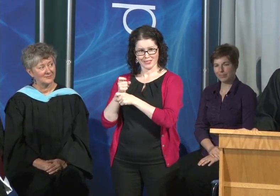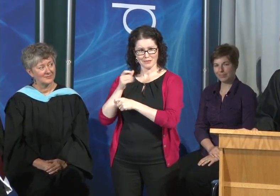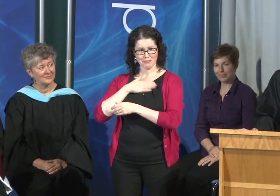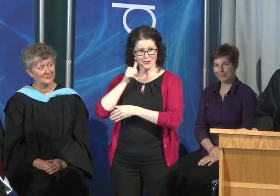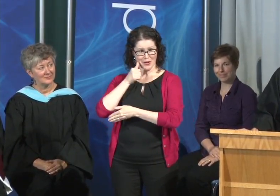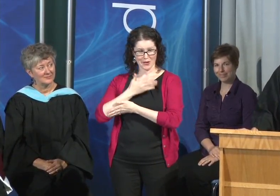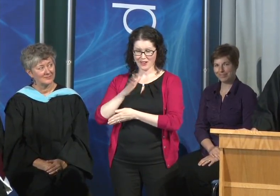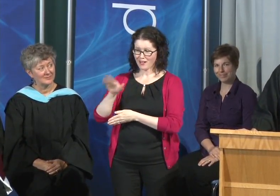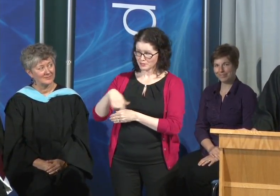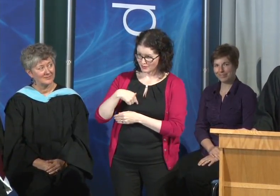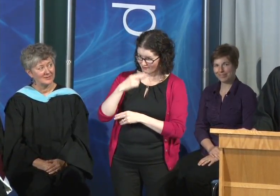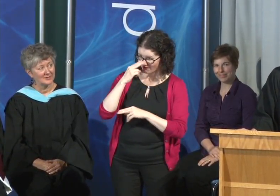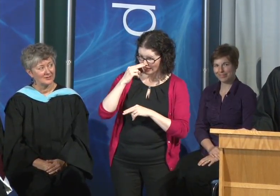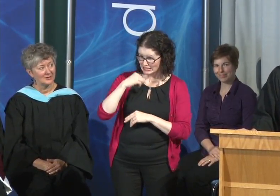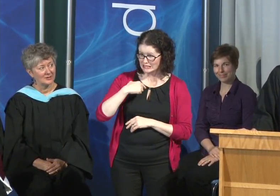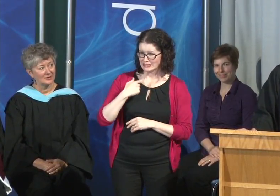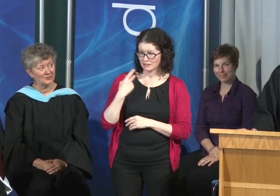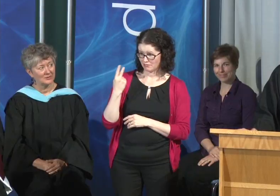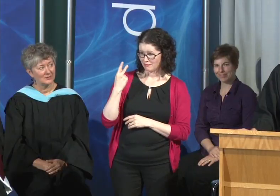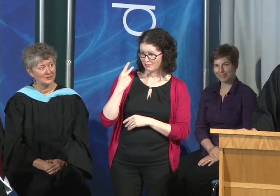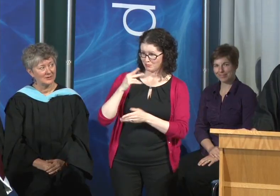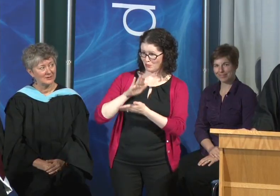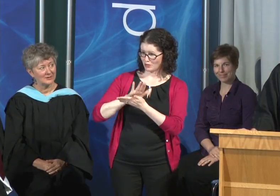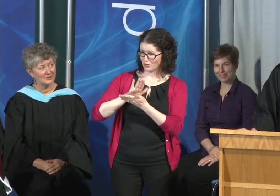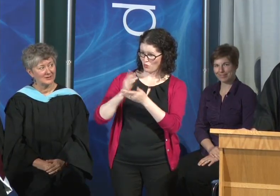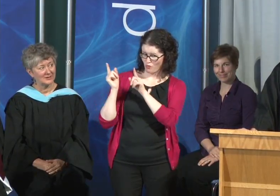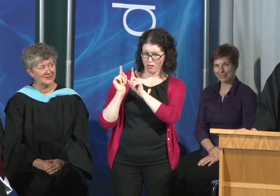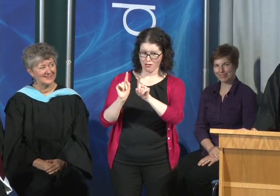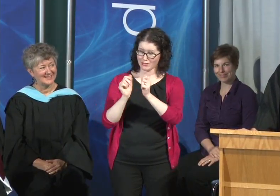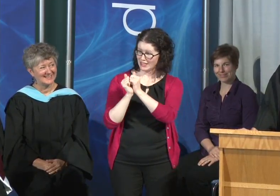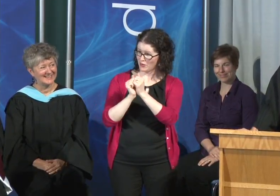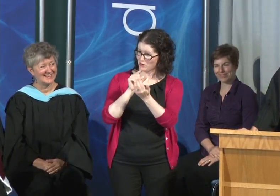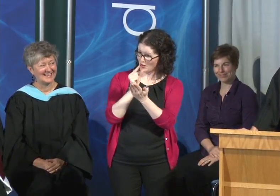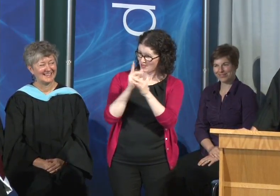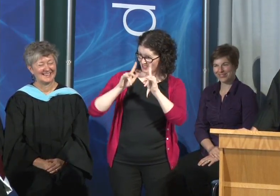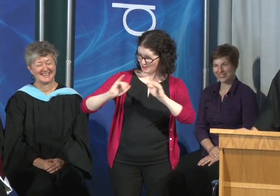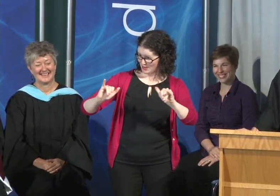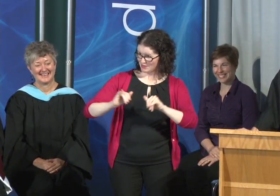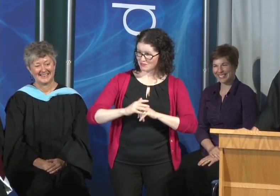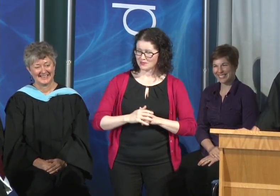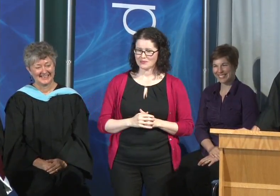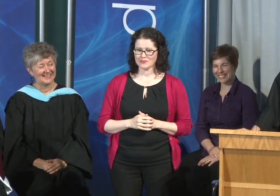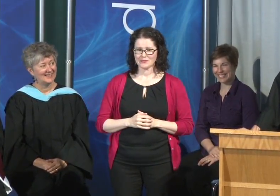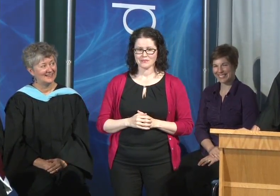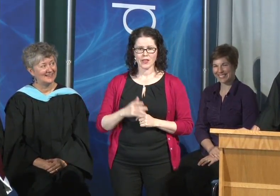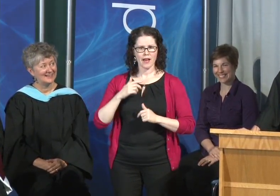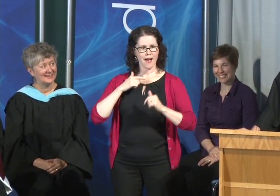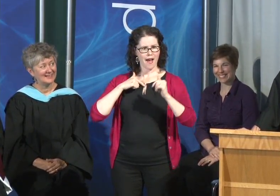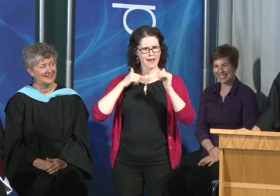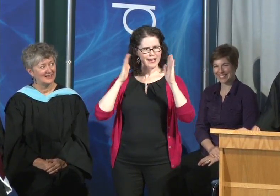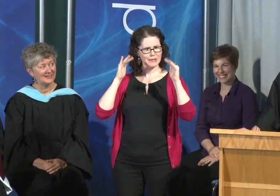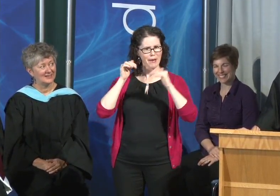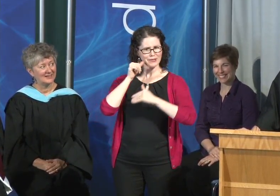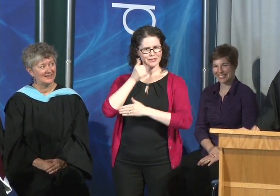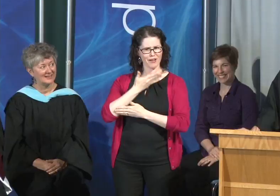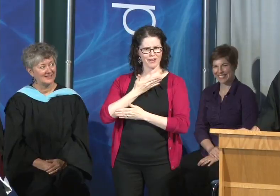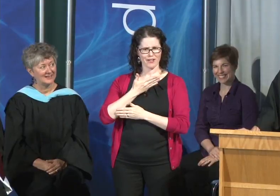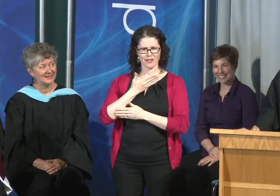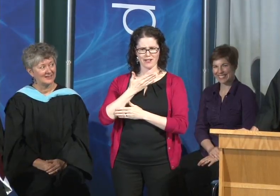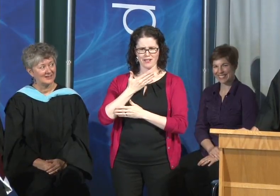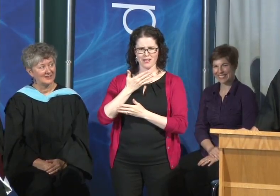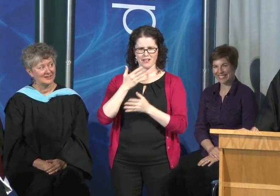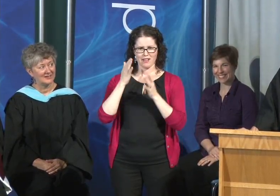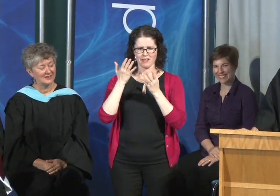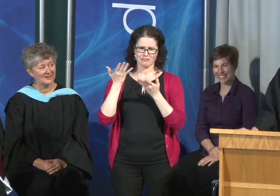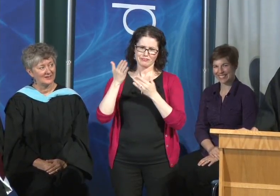wouldn't it be funny if I went back to school and we graduated together? And I had expected the standard reply from a